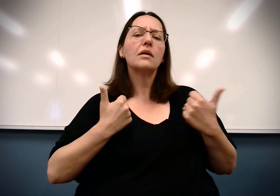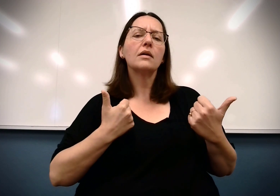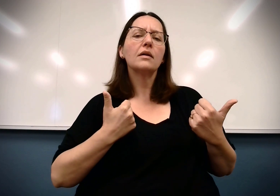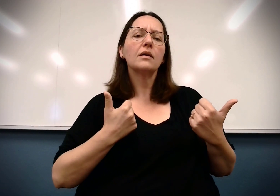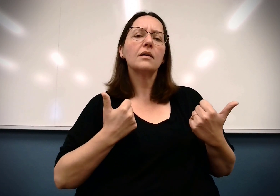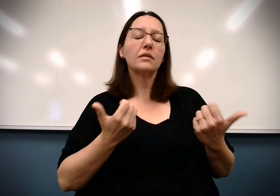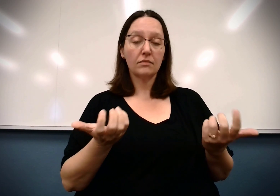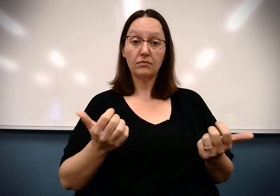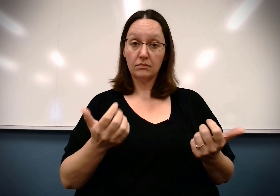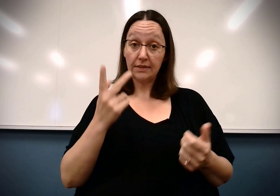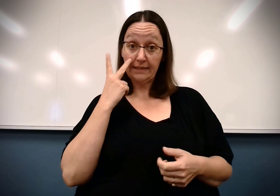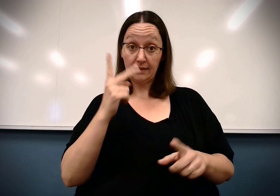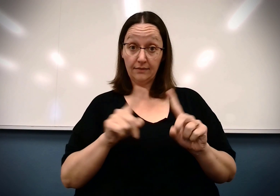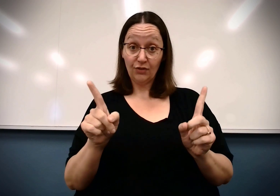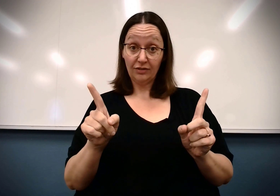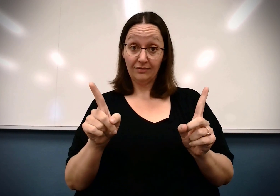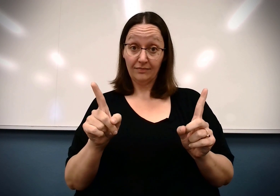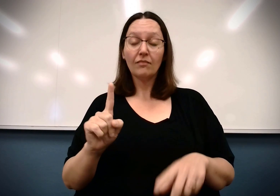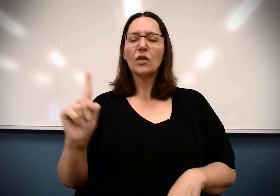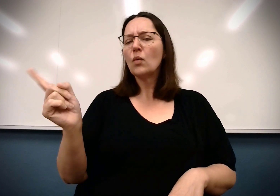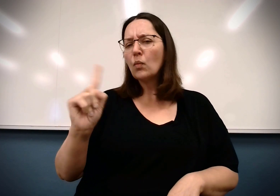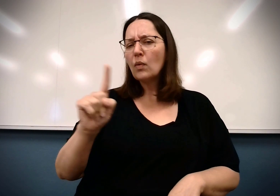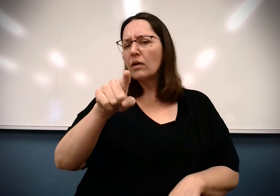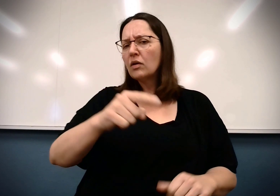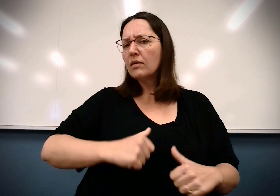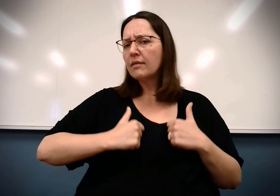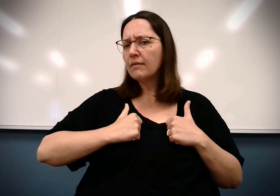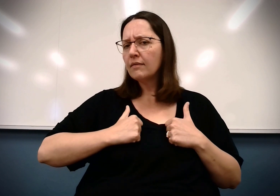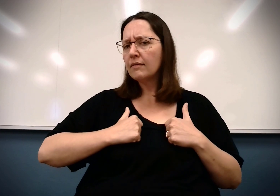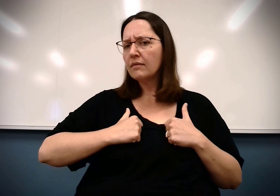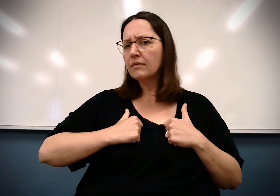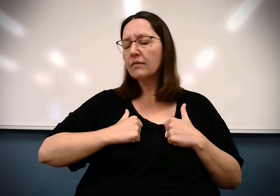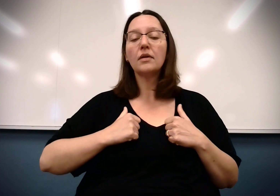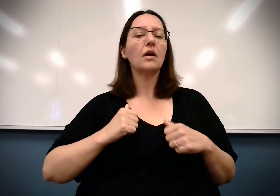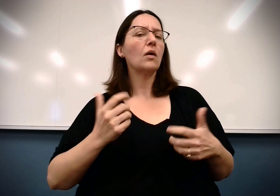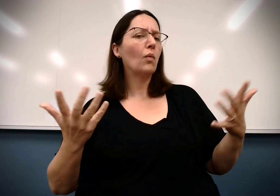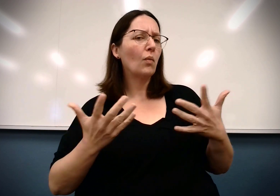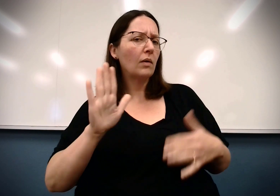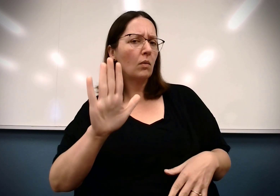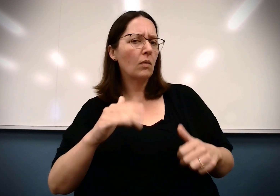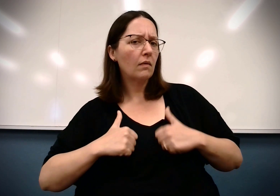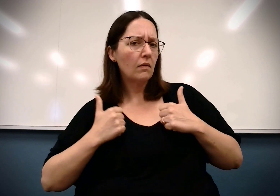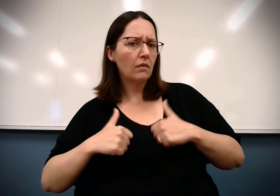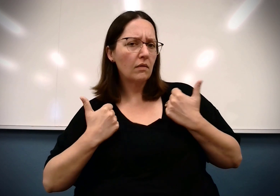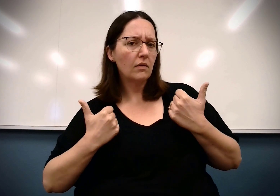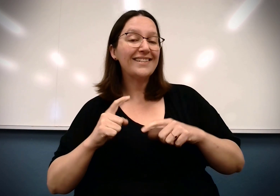What's your address? Is different than, for example, where do you live? What's your